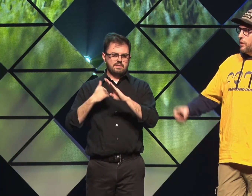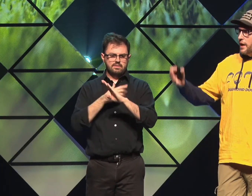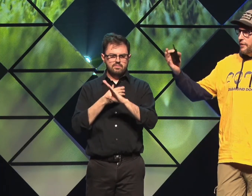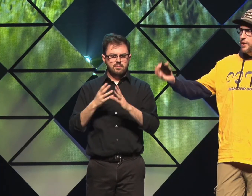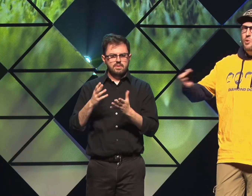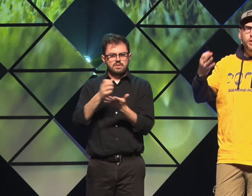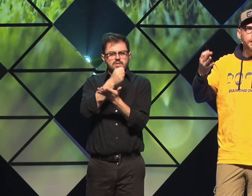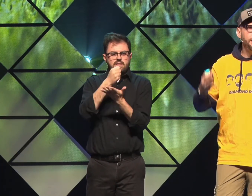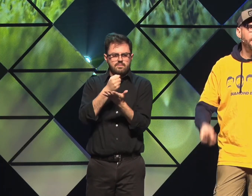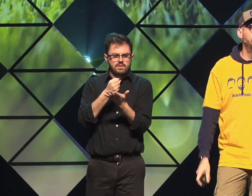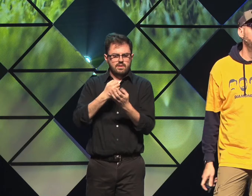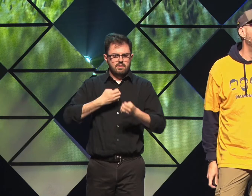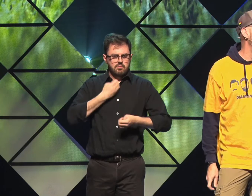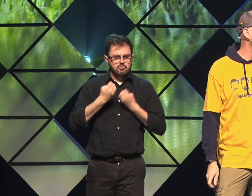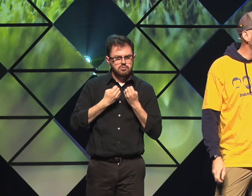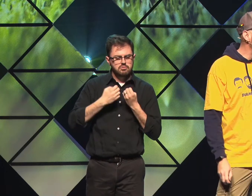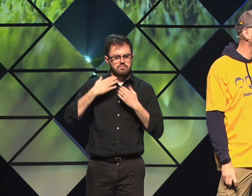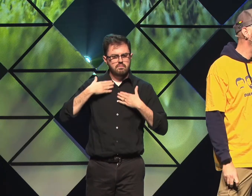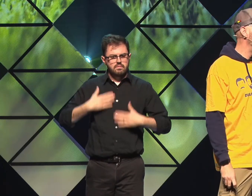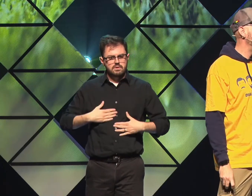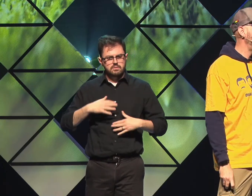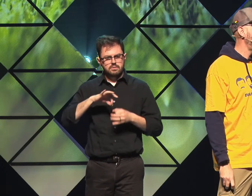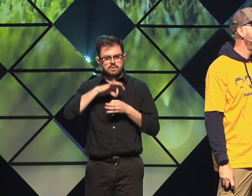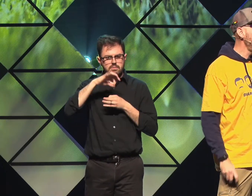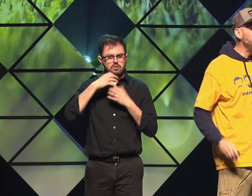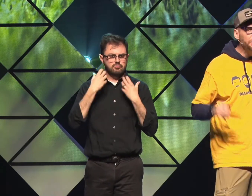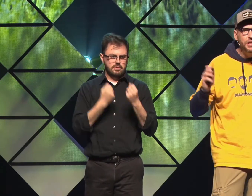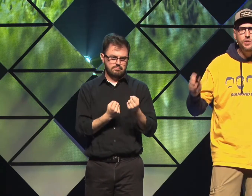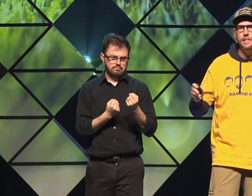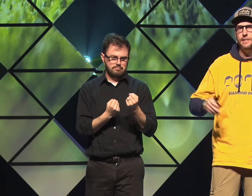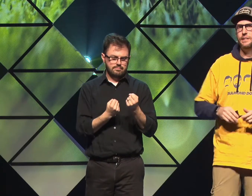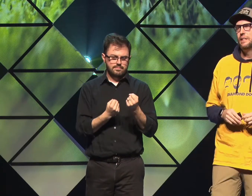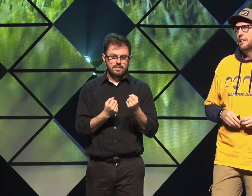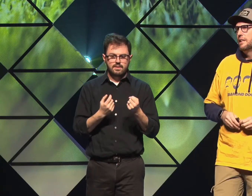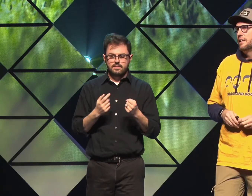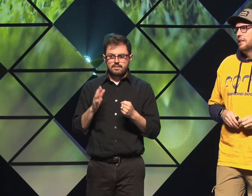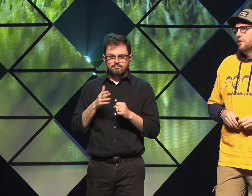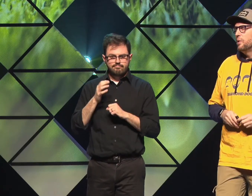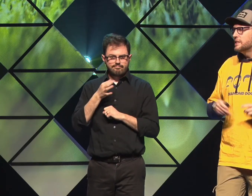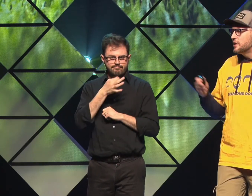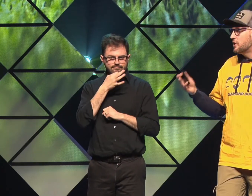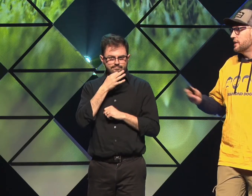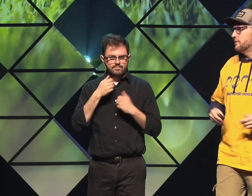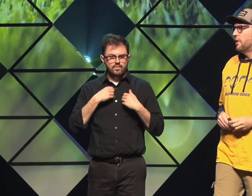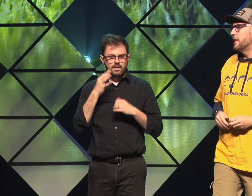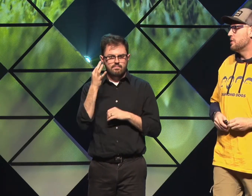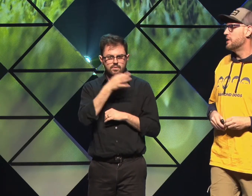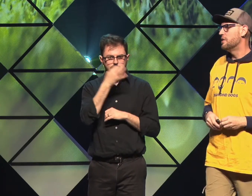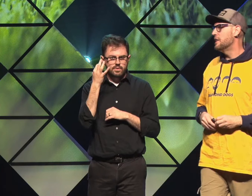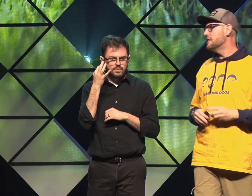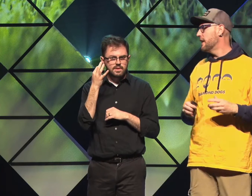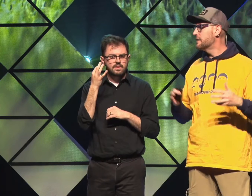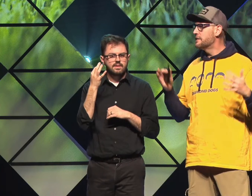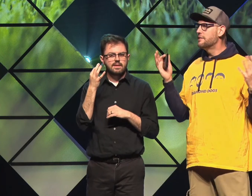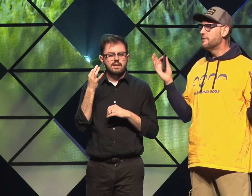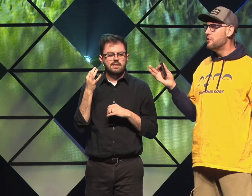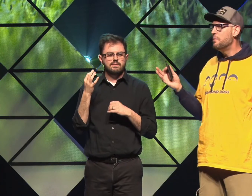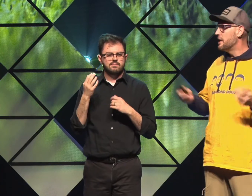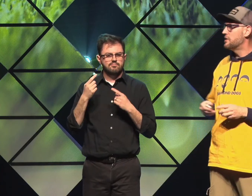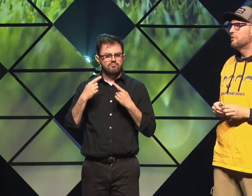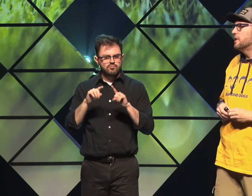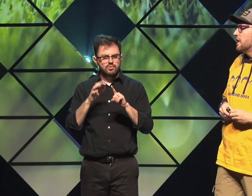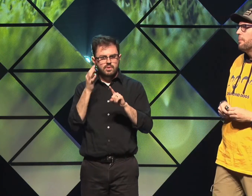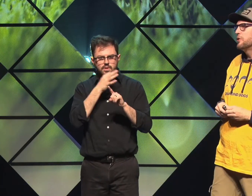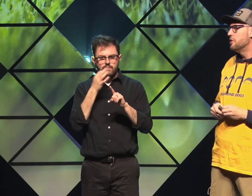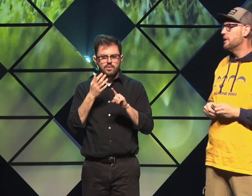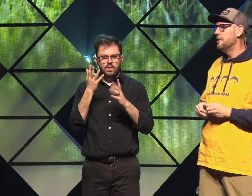So we're going to have communion. We're going to finish up here. As we do this, what is it that God's inviting you into? These next few